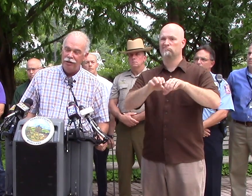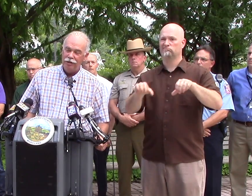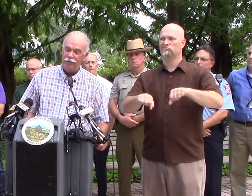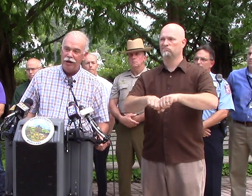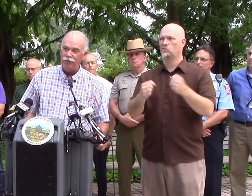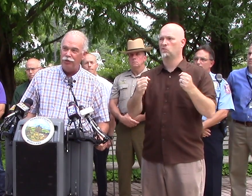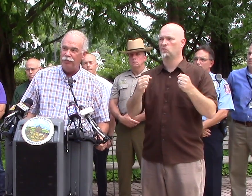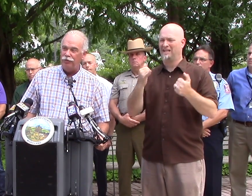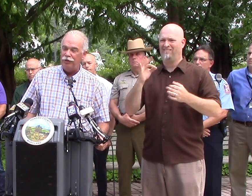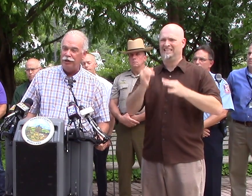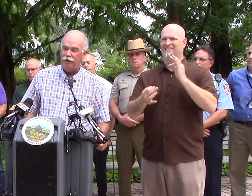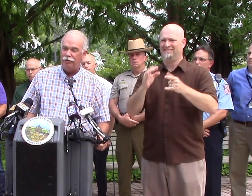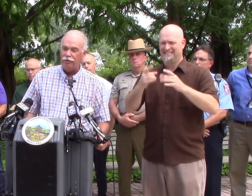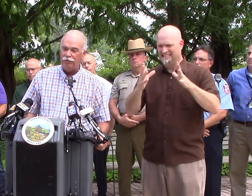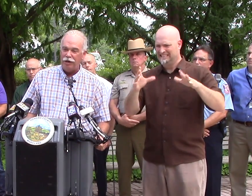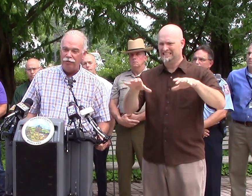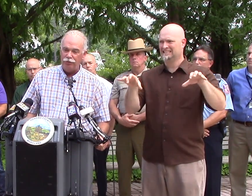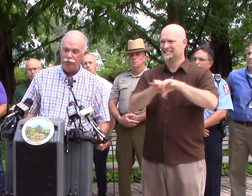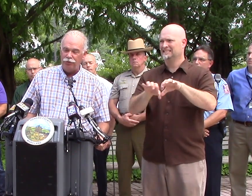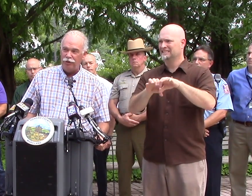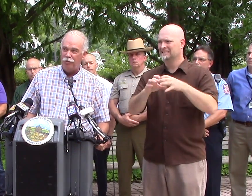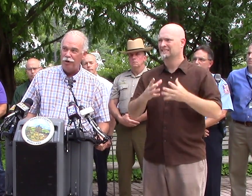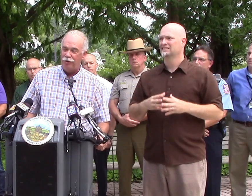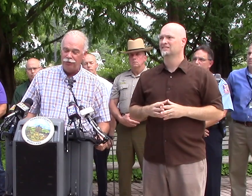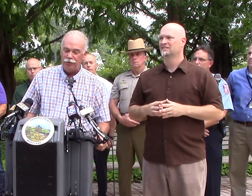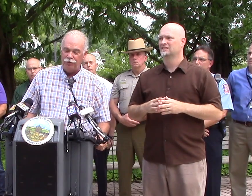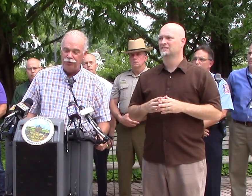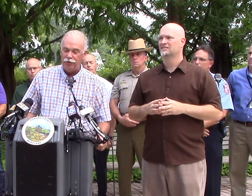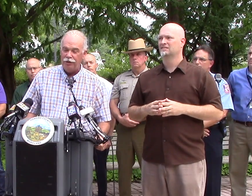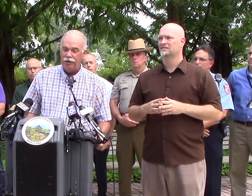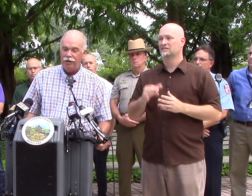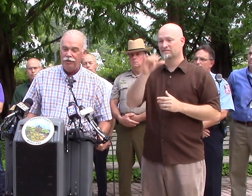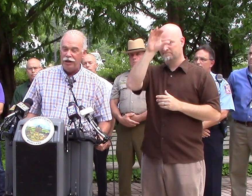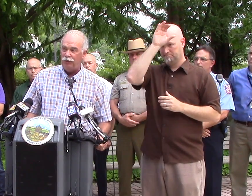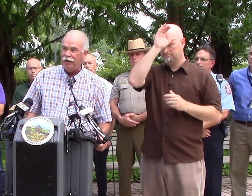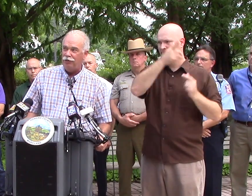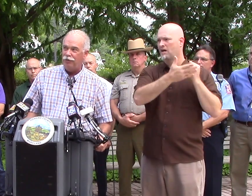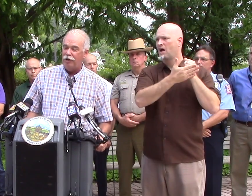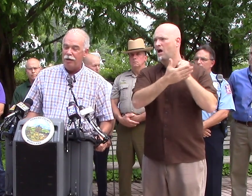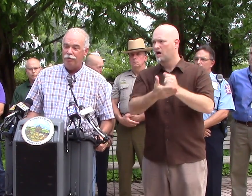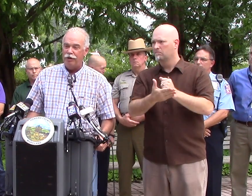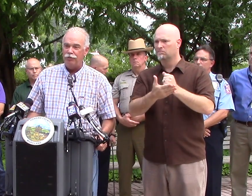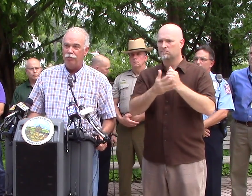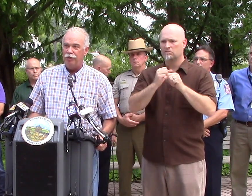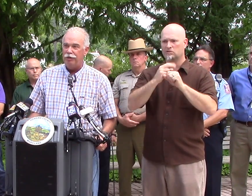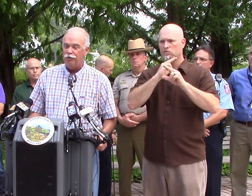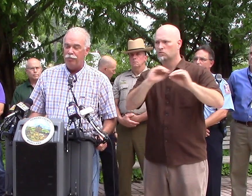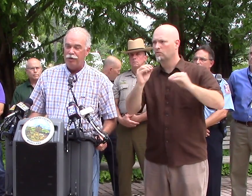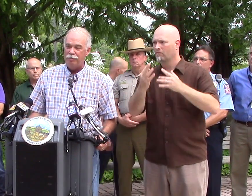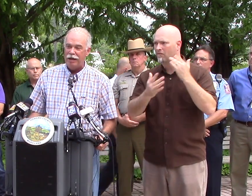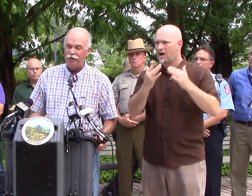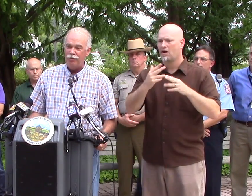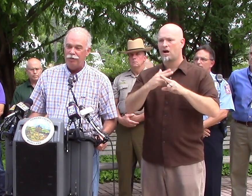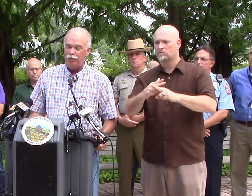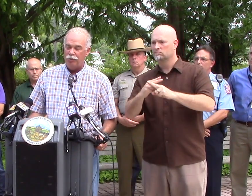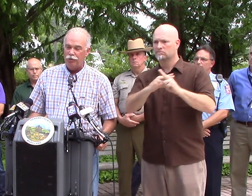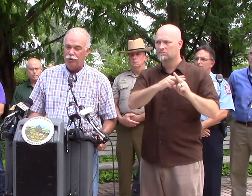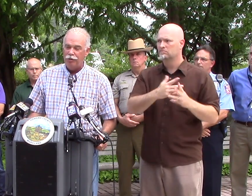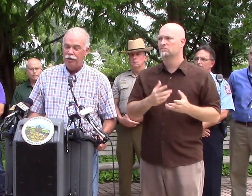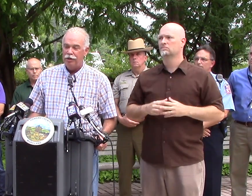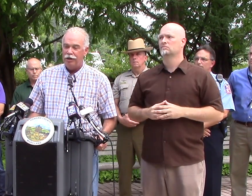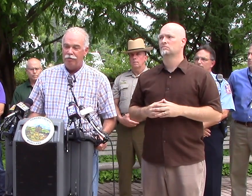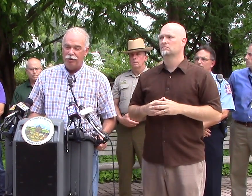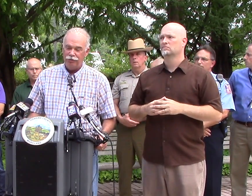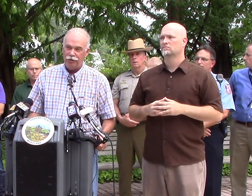provide fire service in the area and to try to restore some water service. The next phase of our operation will be the debris management and